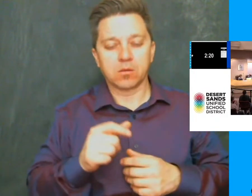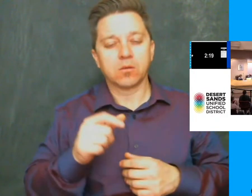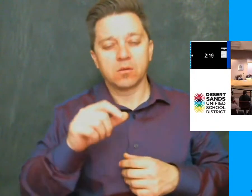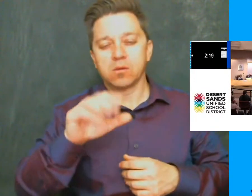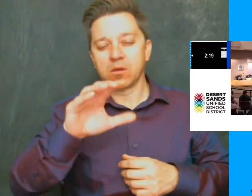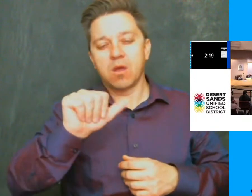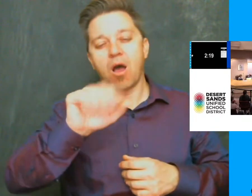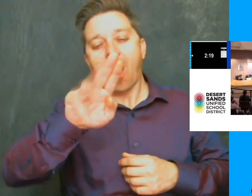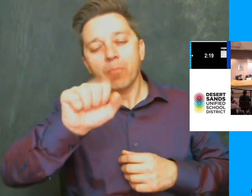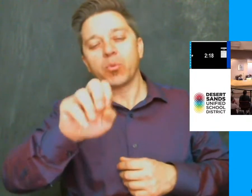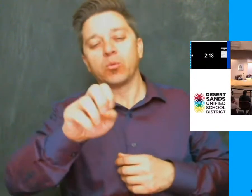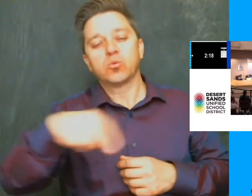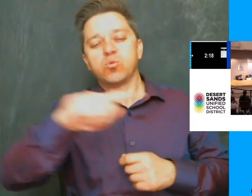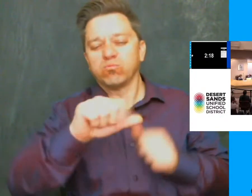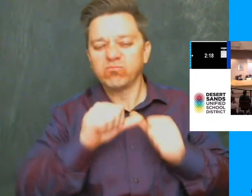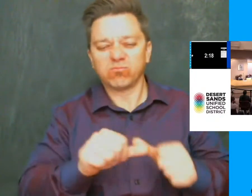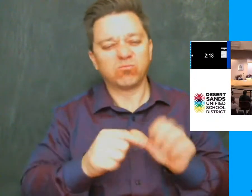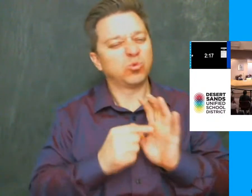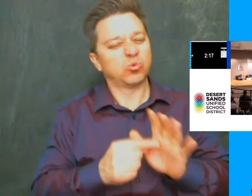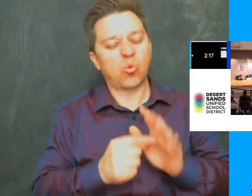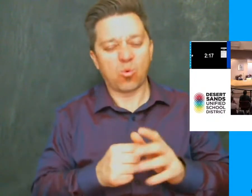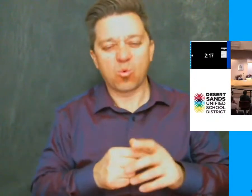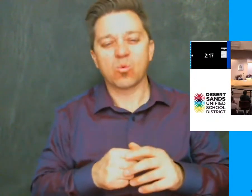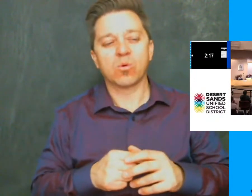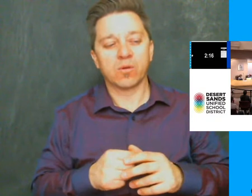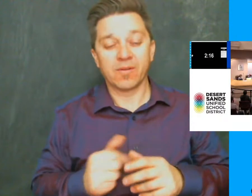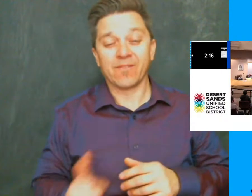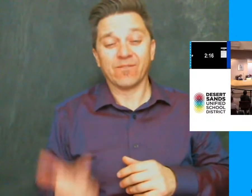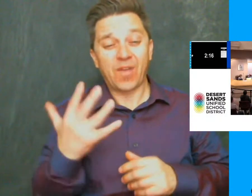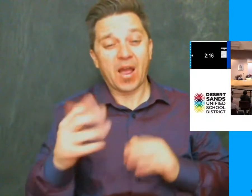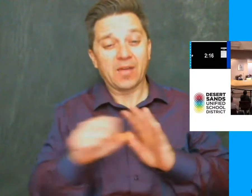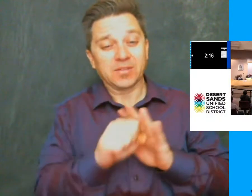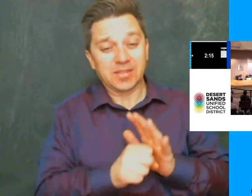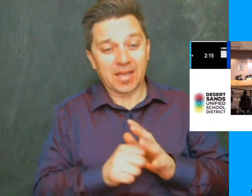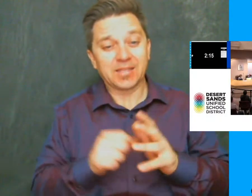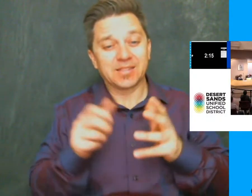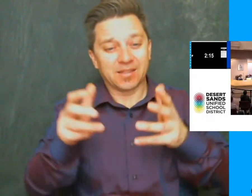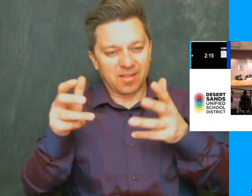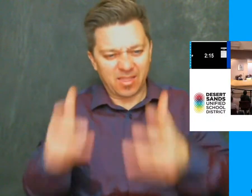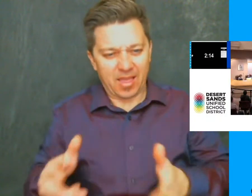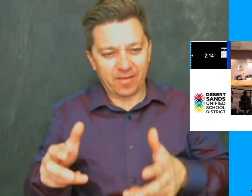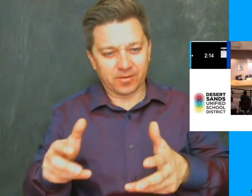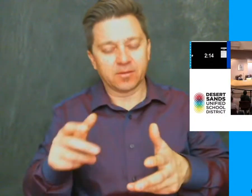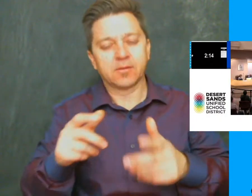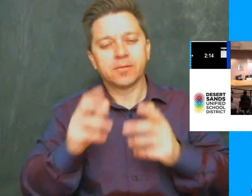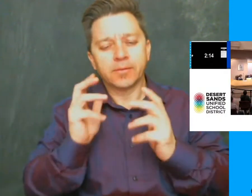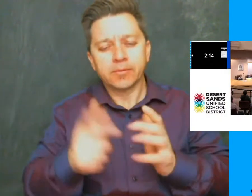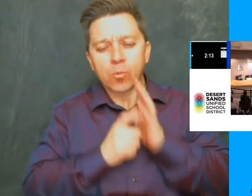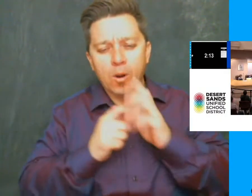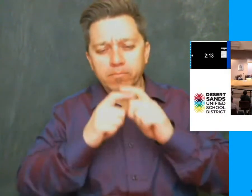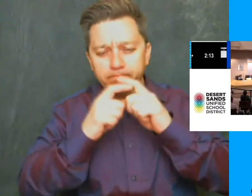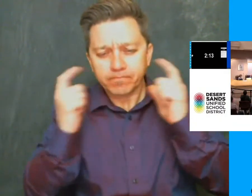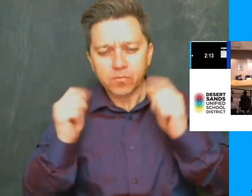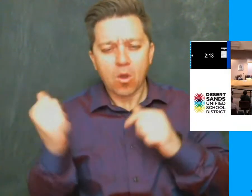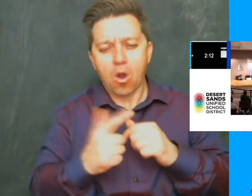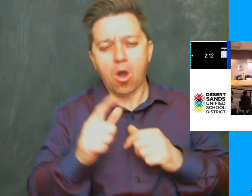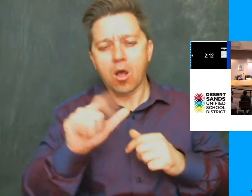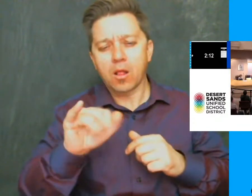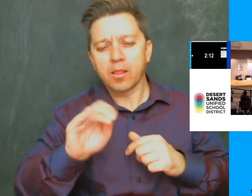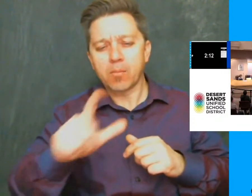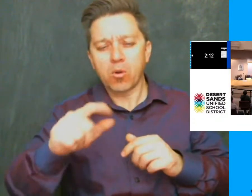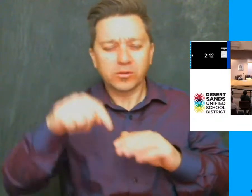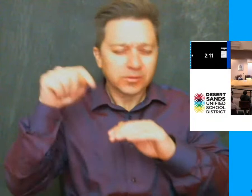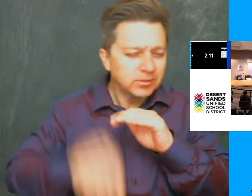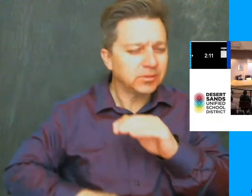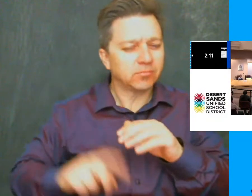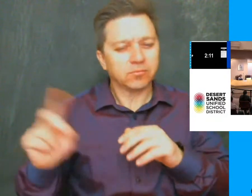you continue to display. Five states, yes, five, are left masking children. All liberal, deep democratic states